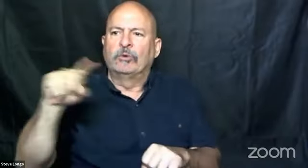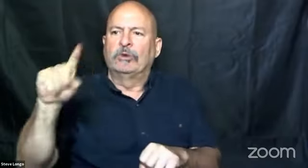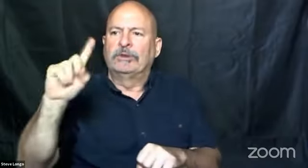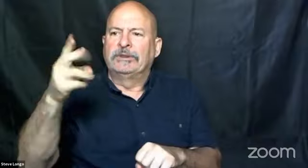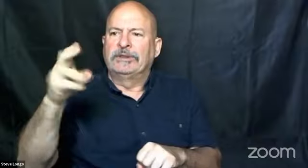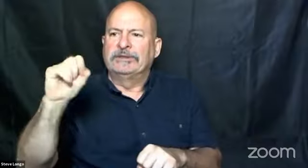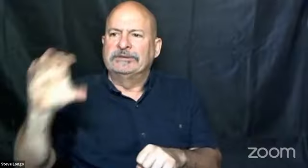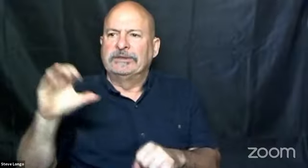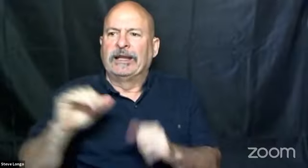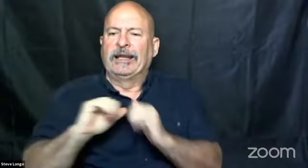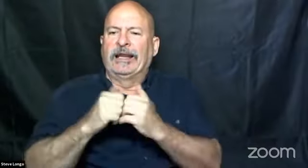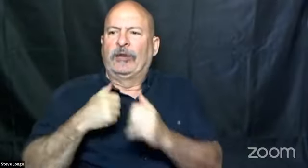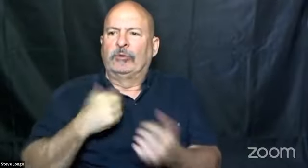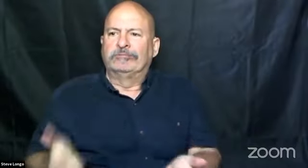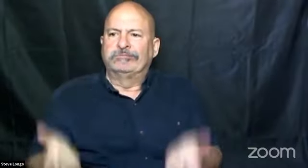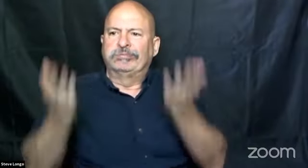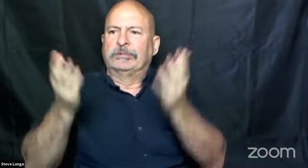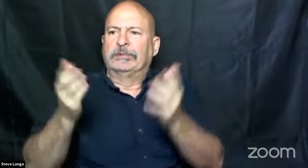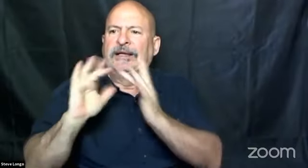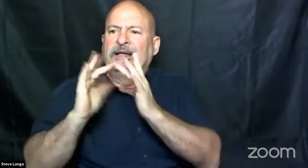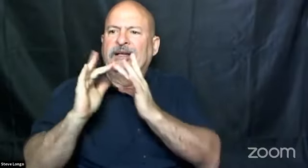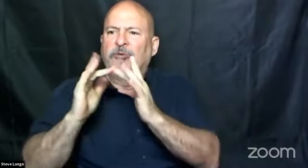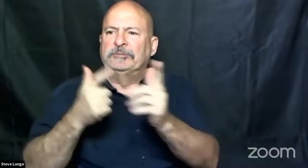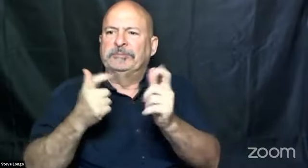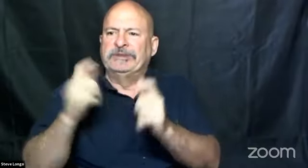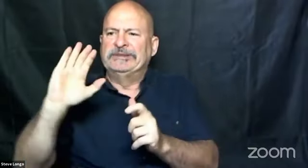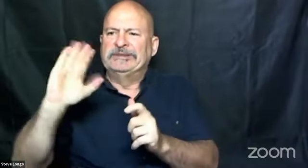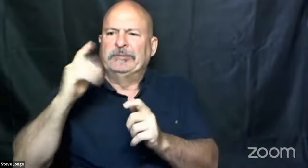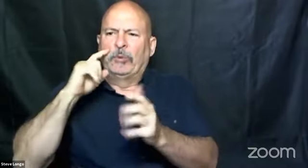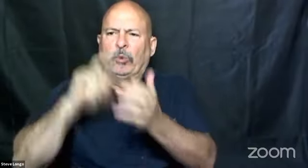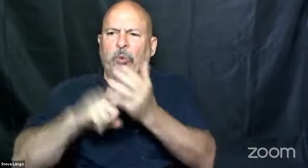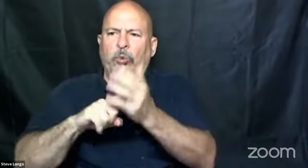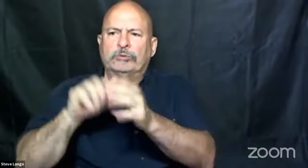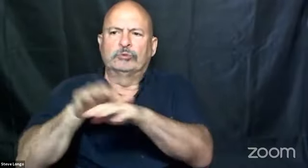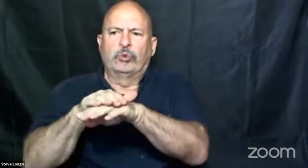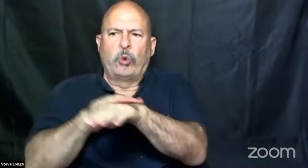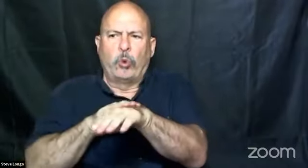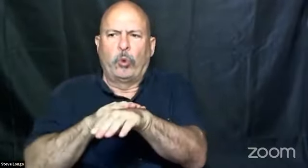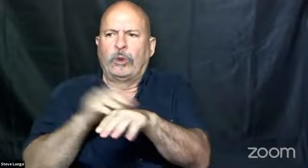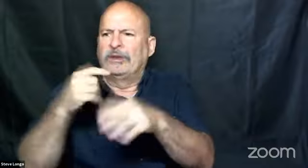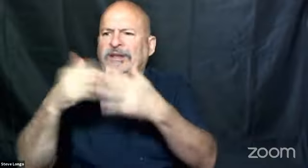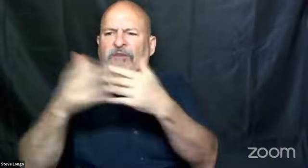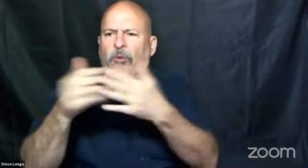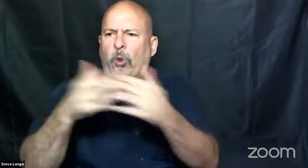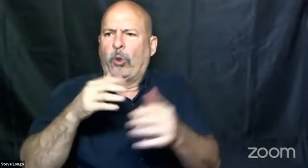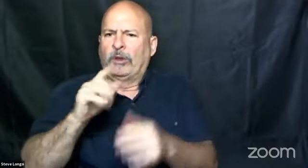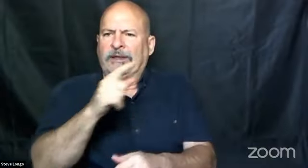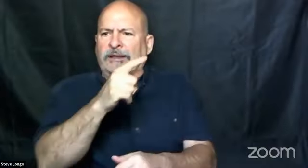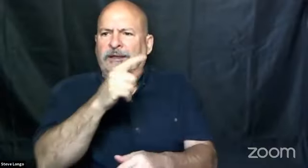to just update the computer system for the agency, how to give it an upgrade, something a little bit more modern, up to